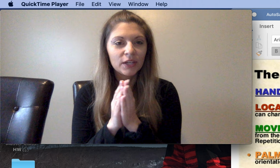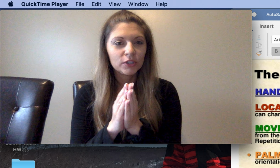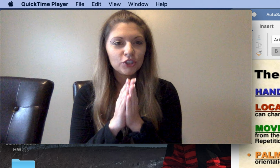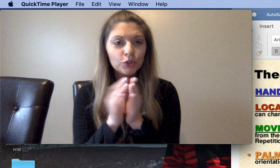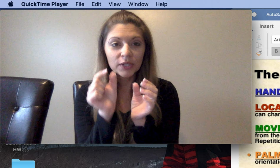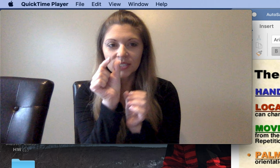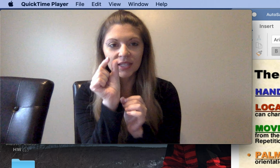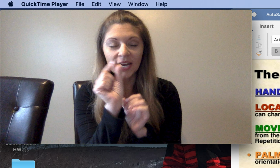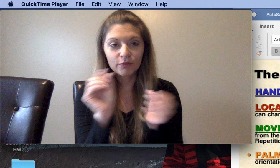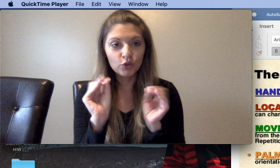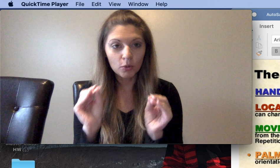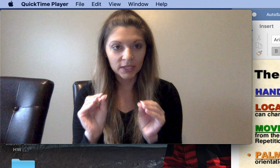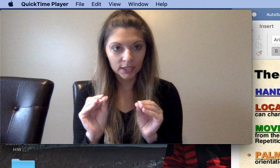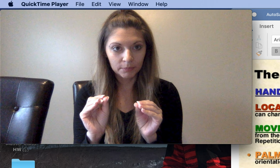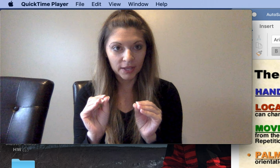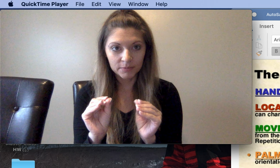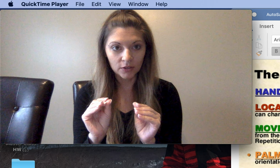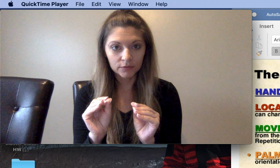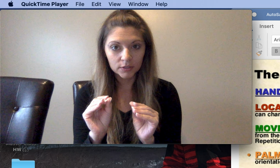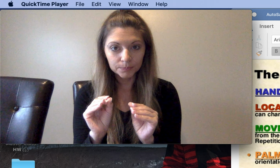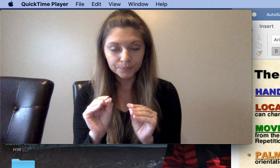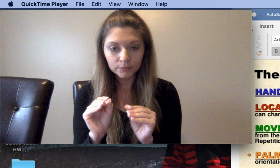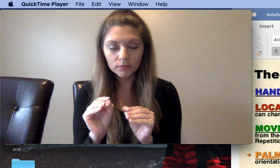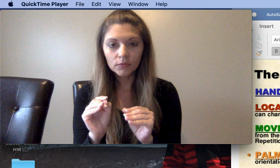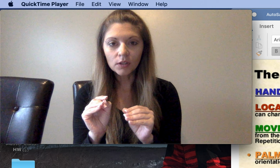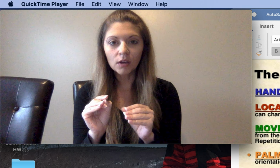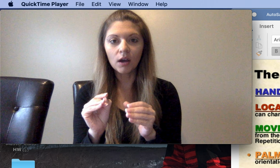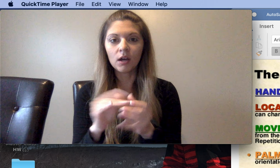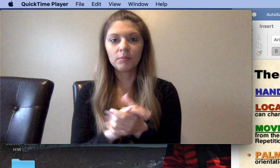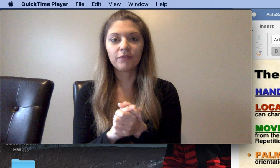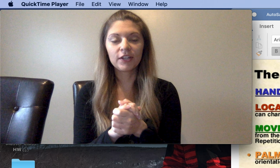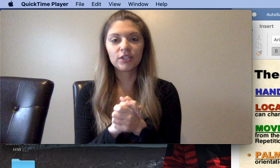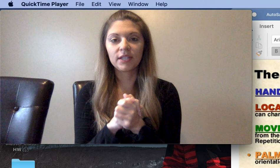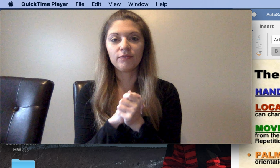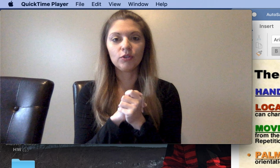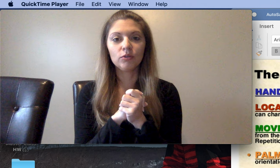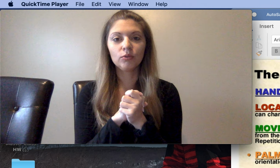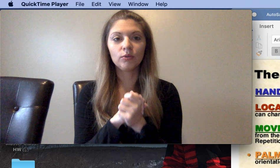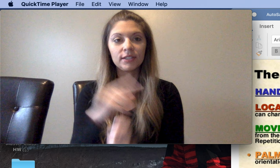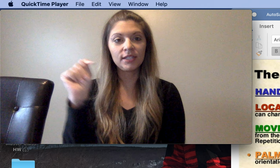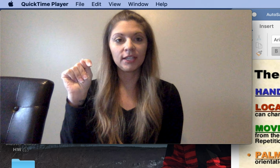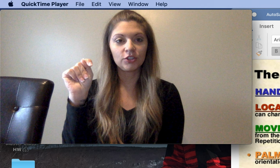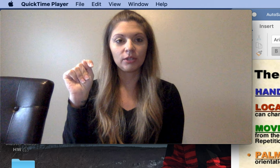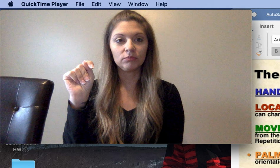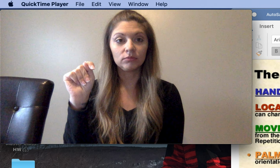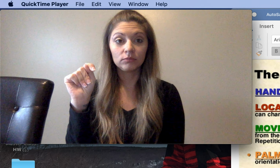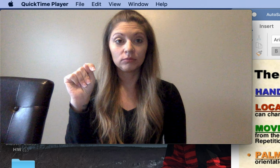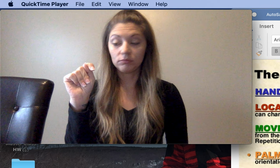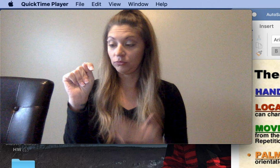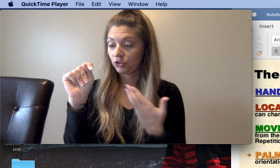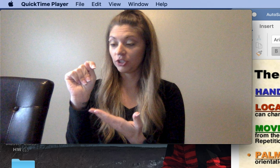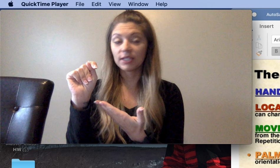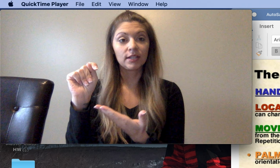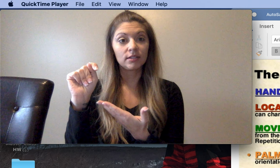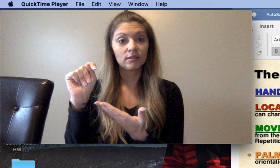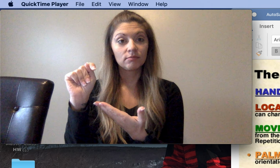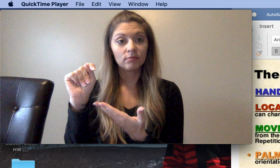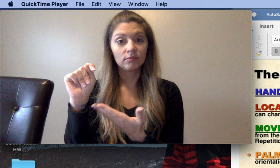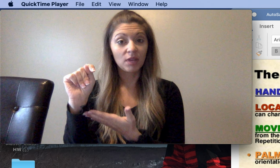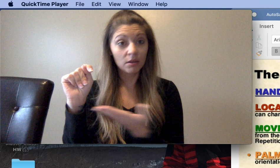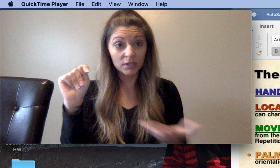of language units that have no meaning by themselves. If I just gave you a T handshake, just like